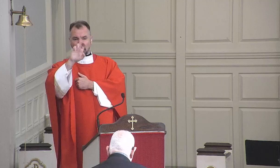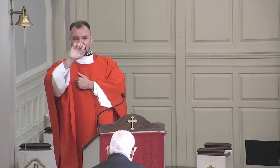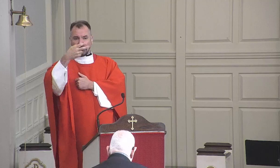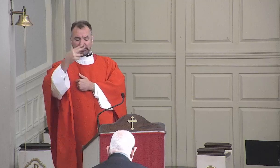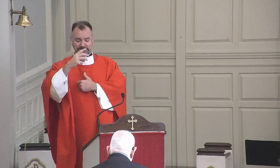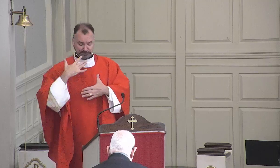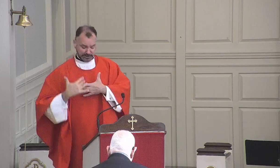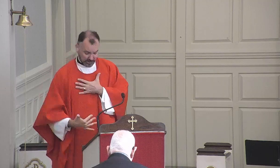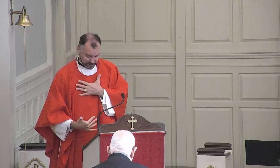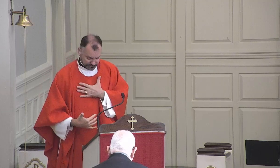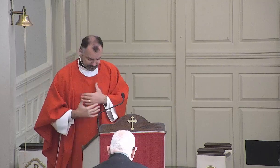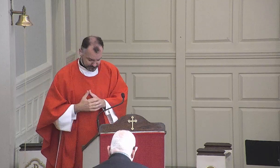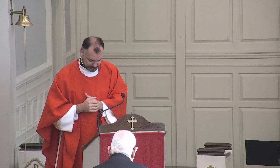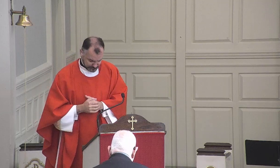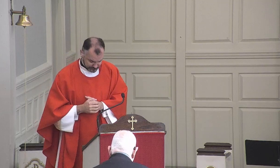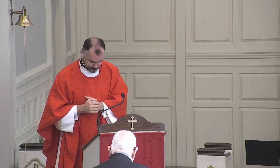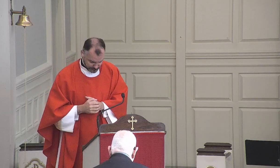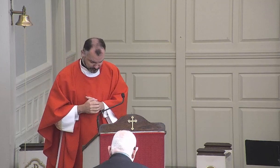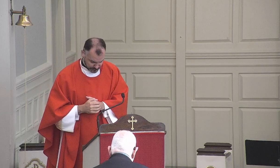of Zechariah,